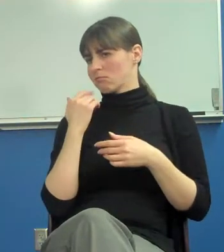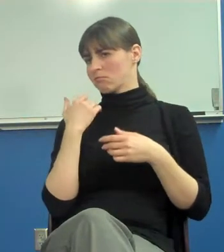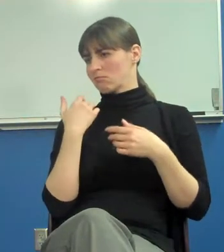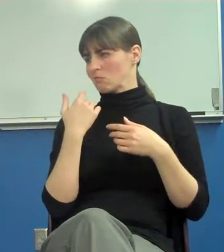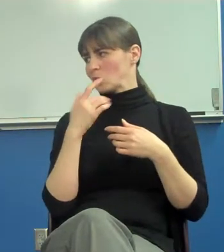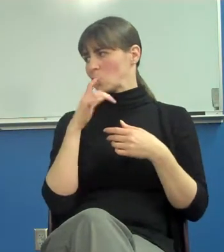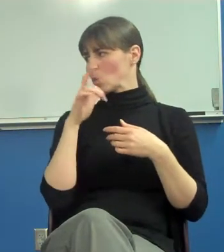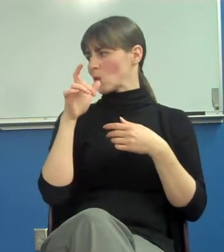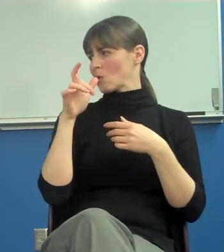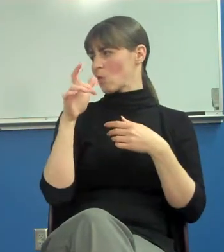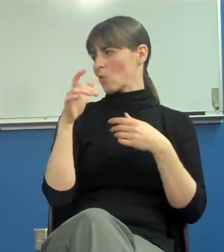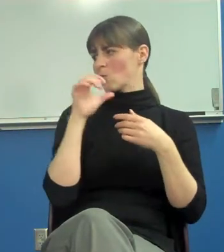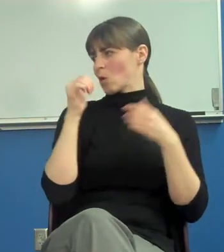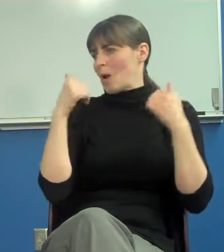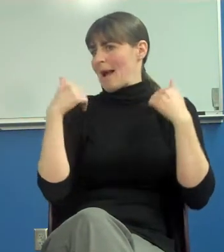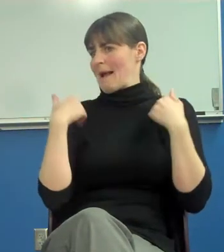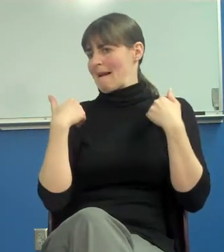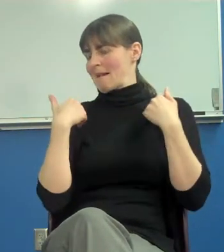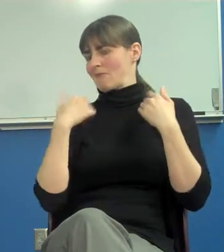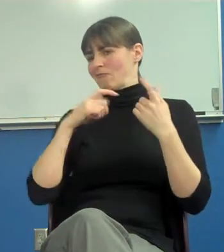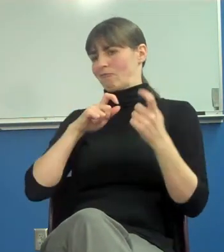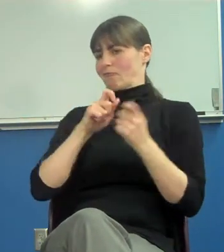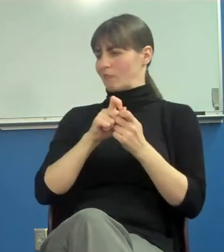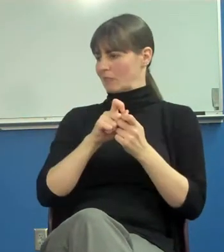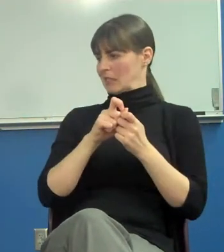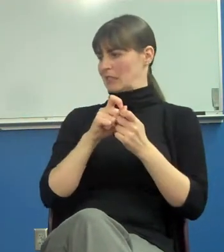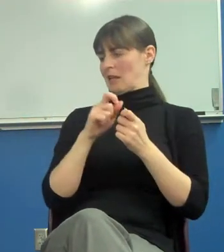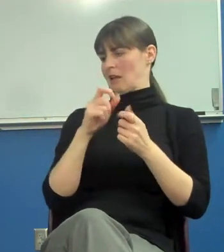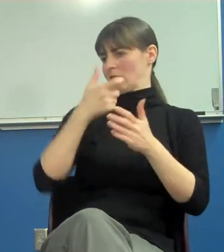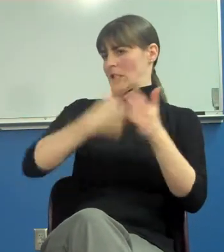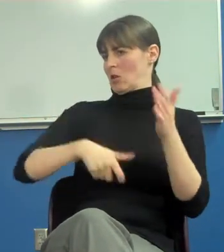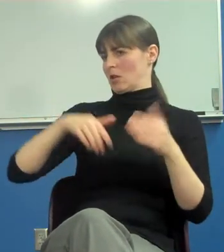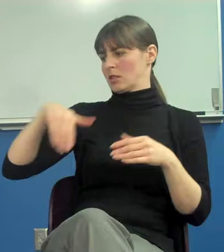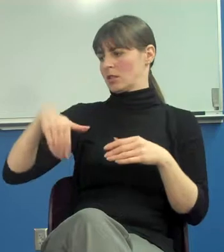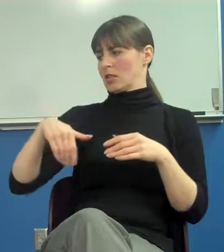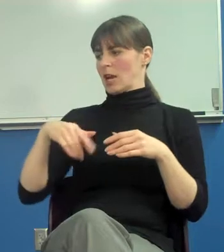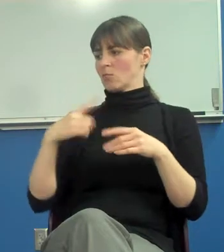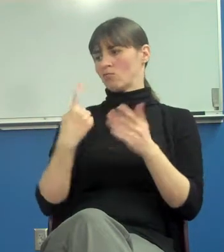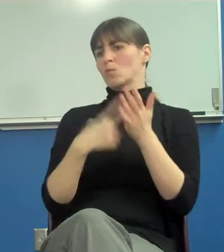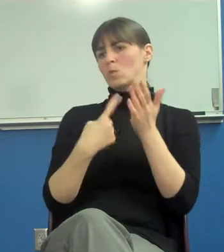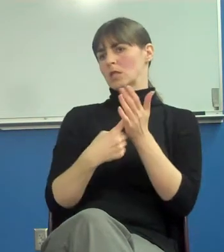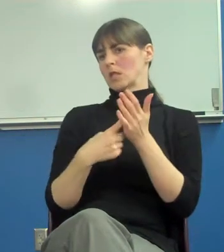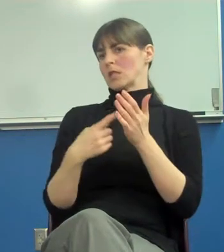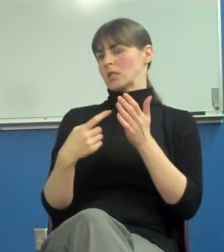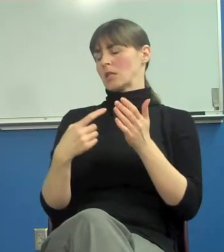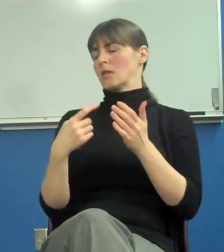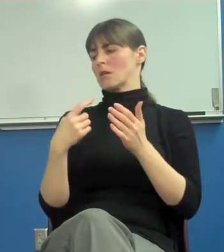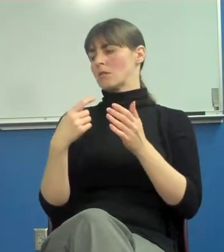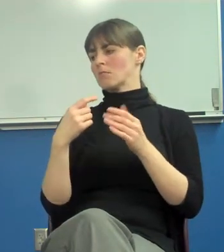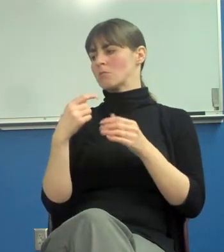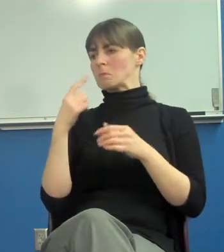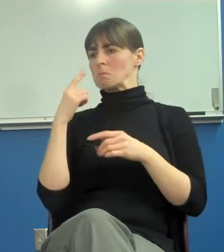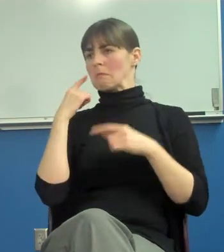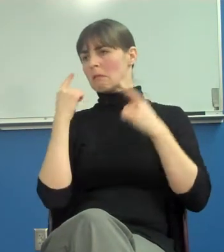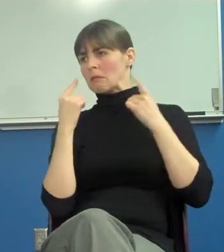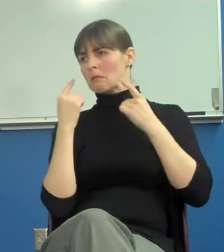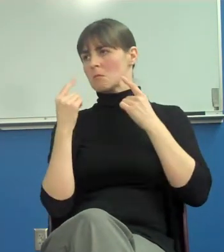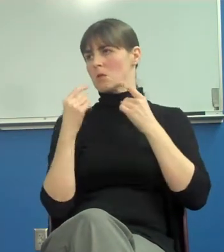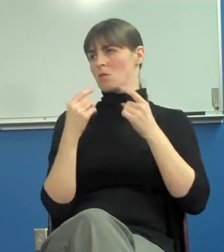we don't have, like I said, we don't have exact numbers yet. We'll have to discuss that in the next officer meeting and talk to Jesslyn and see what seems reasonable.